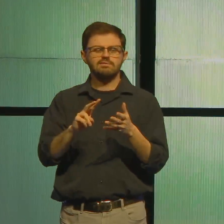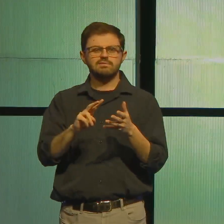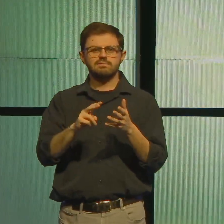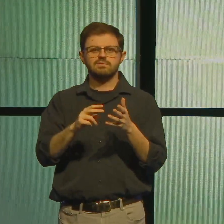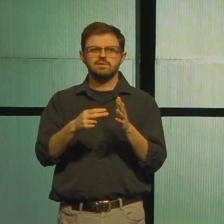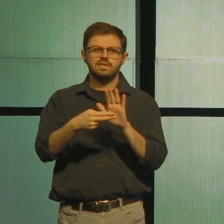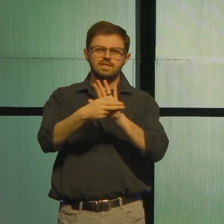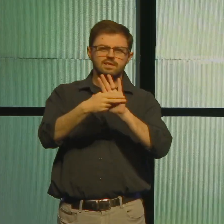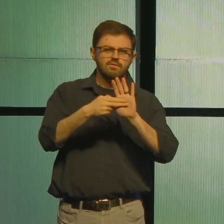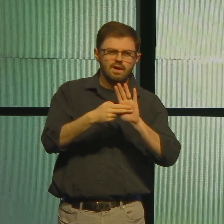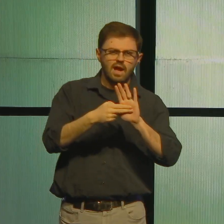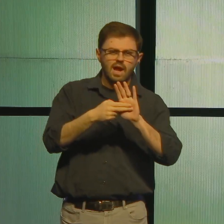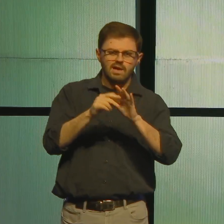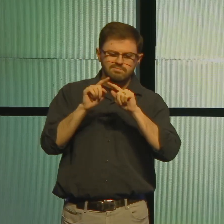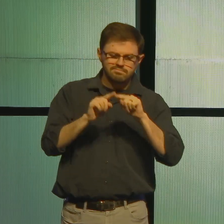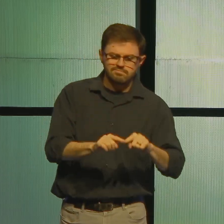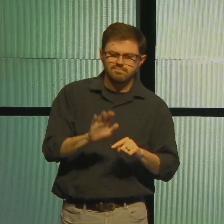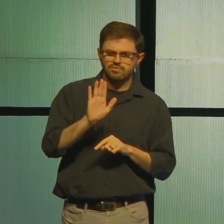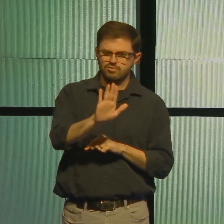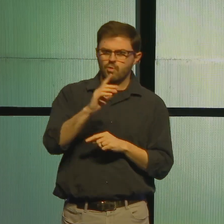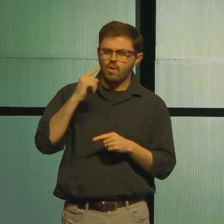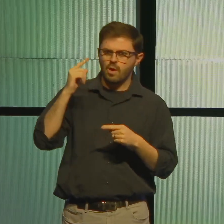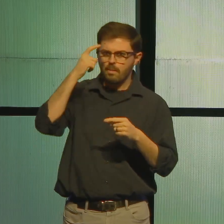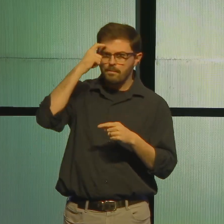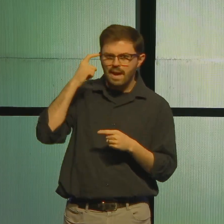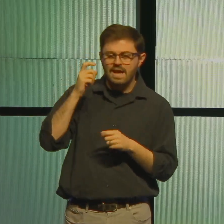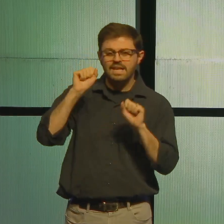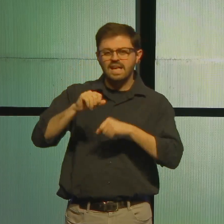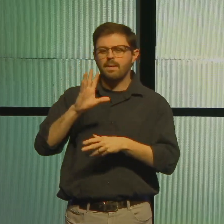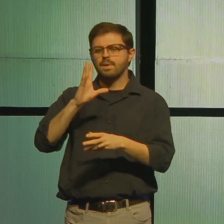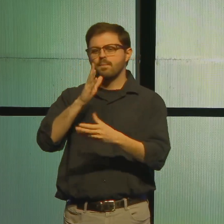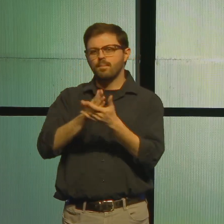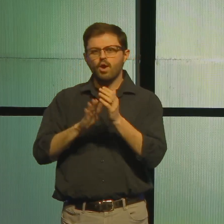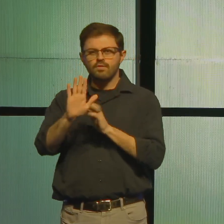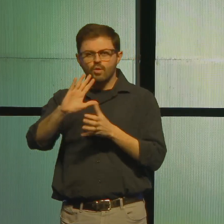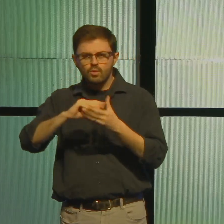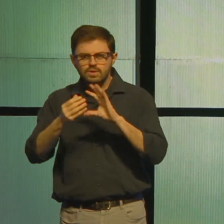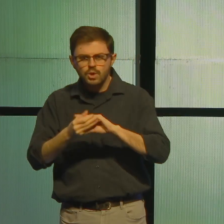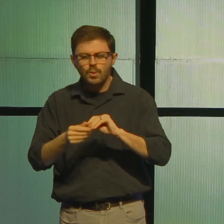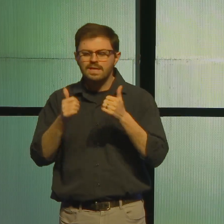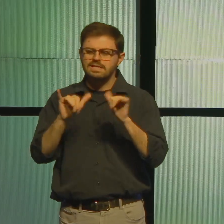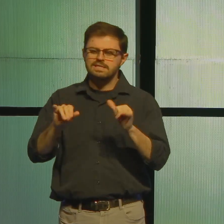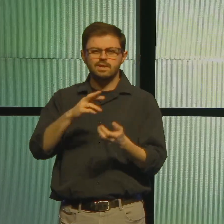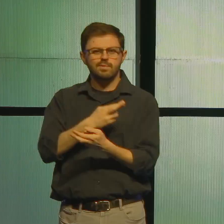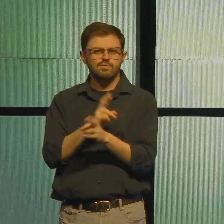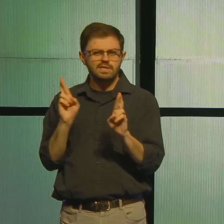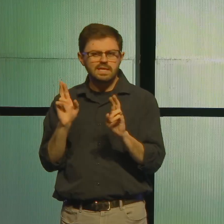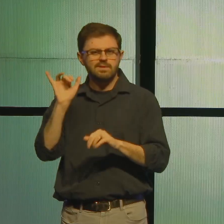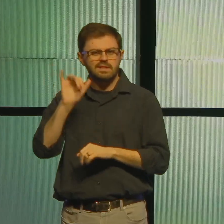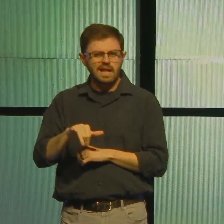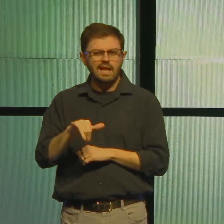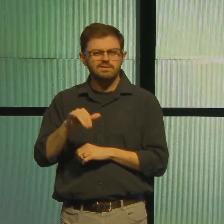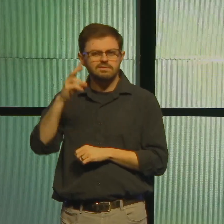that. But it can be a part of your story and it can be redeemed by grace. And that's the wisdom of the passage.